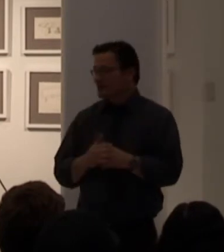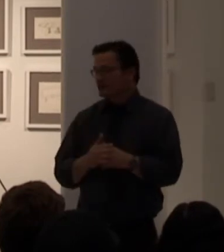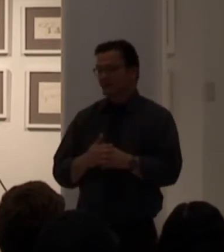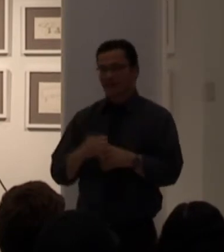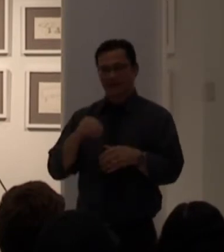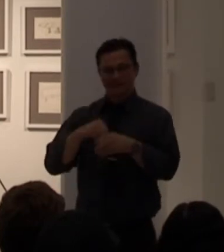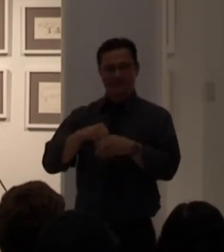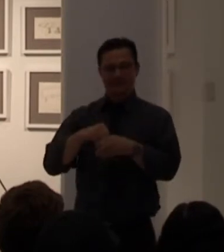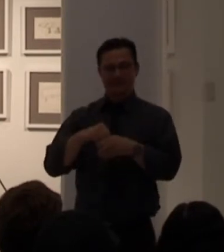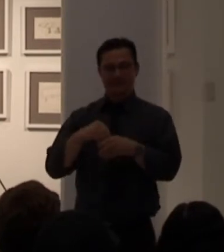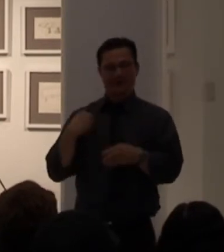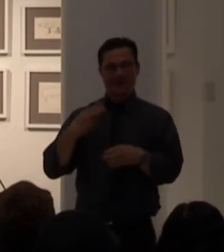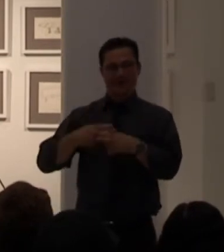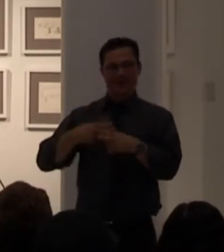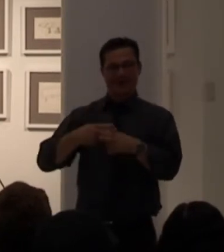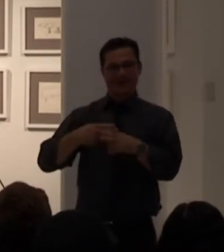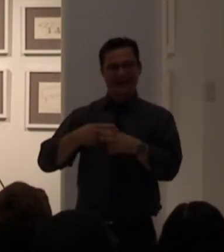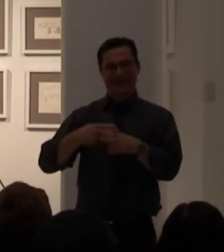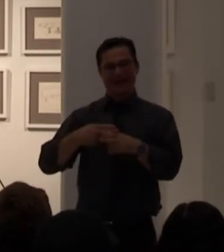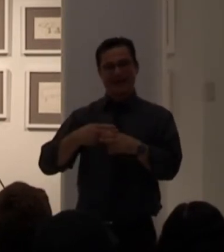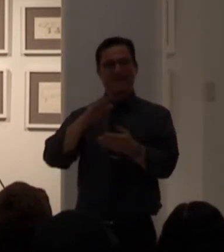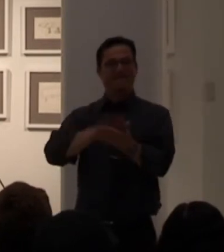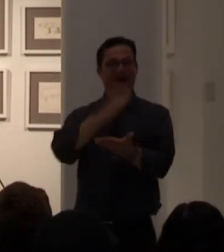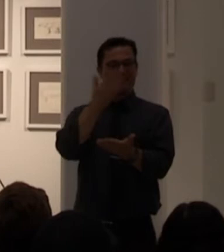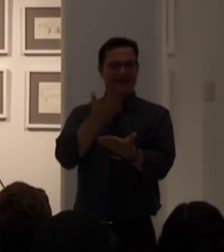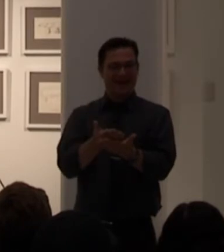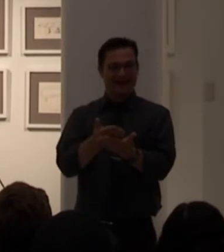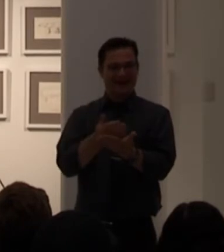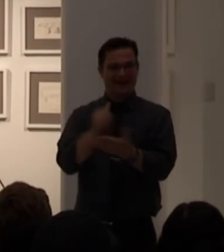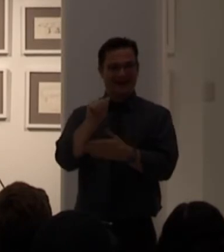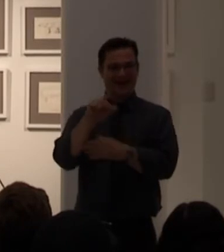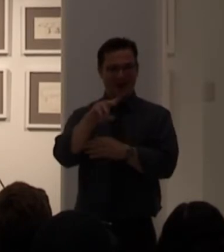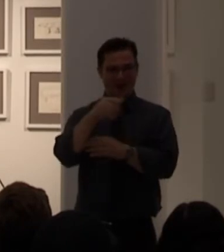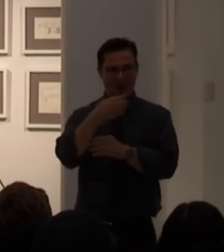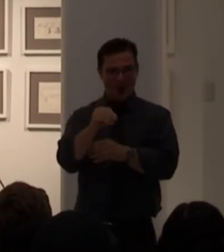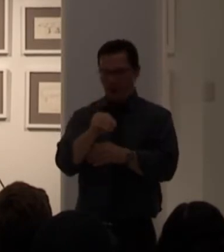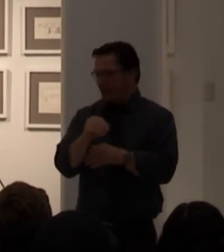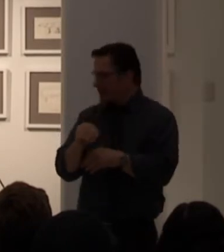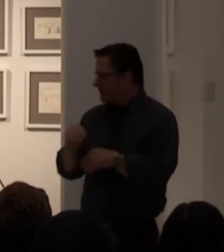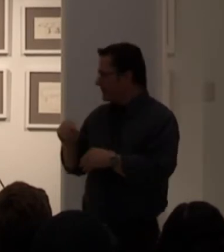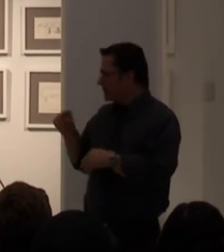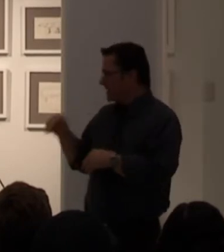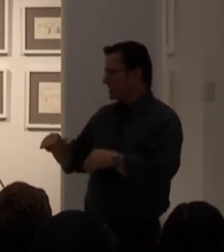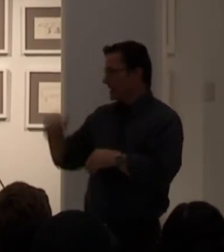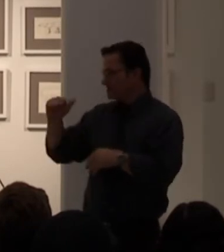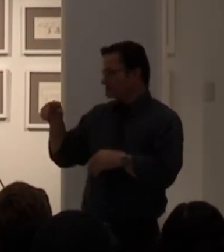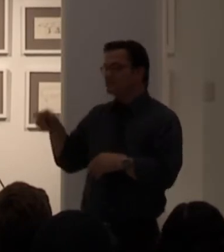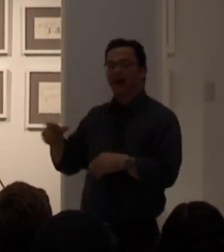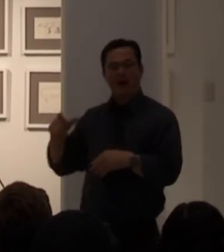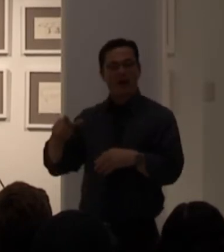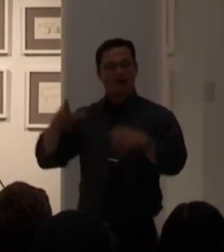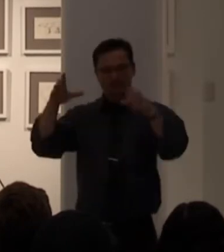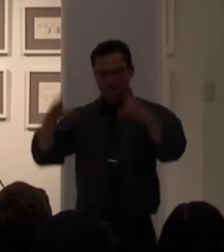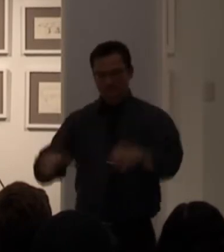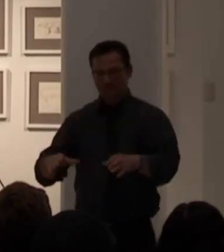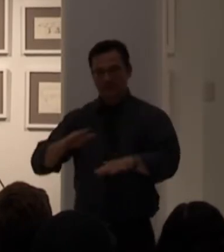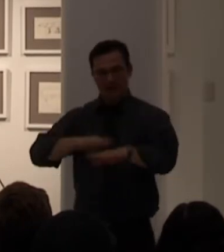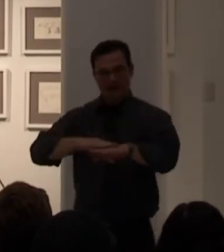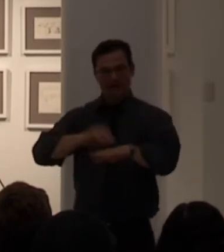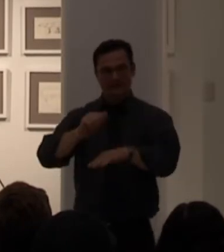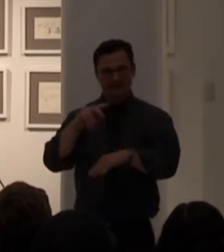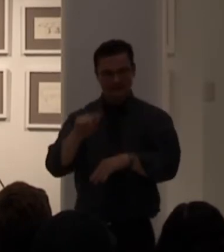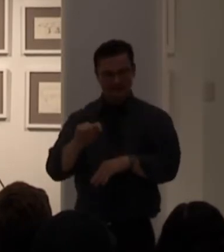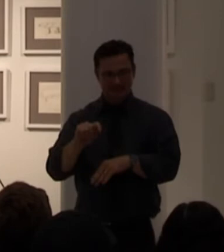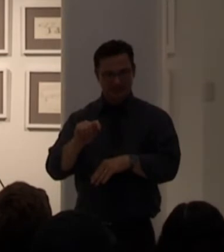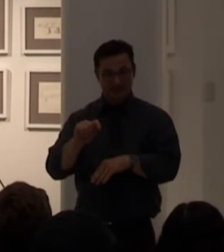internally calling it a Pancake Ergo. It'll be about like this, about this high, and then you can put it on a seat. For